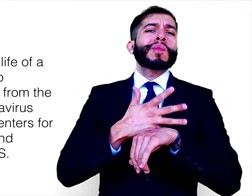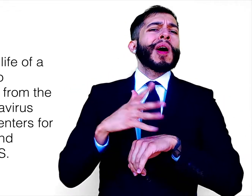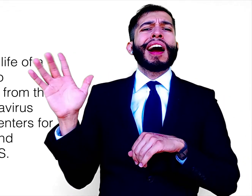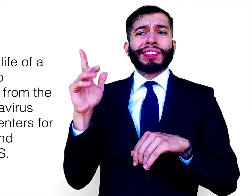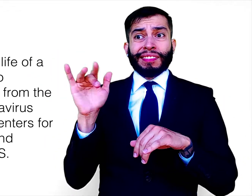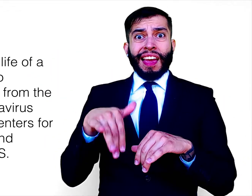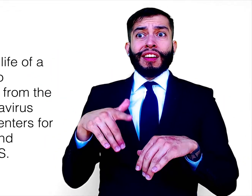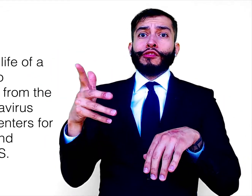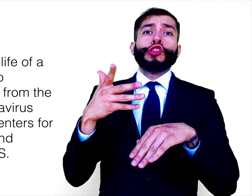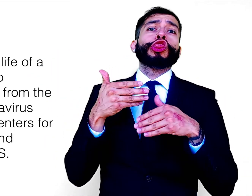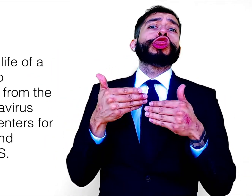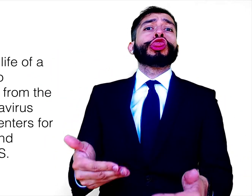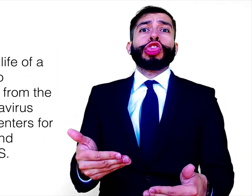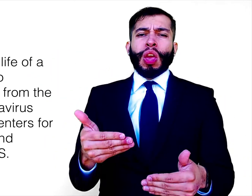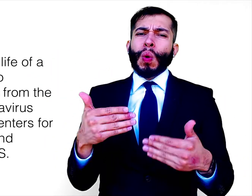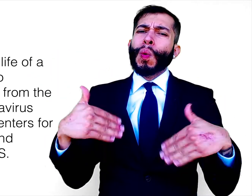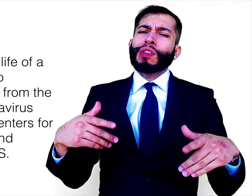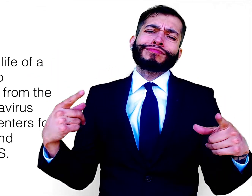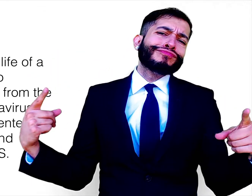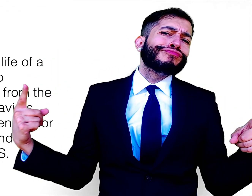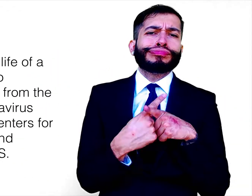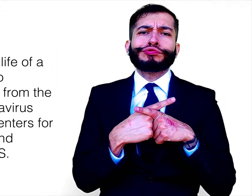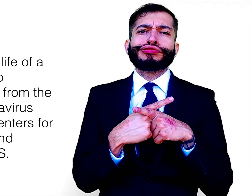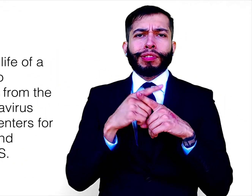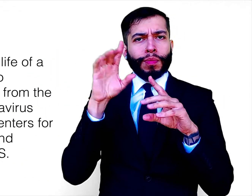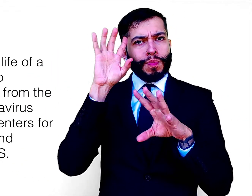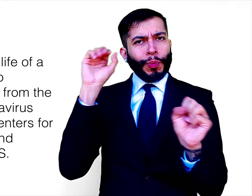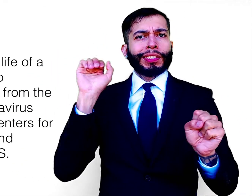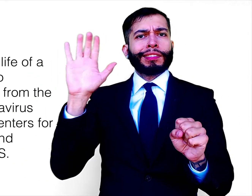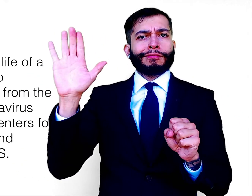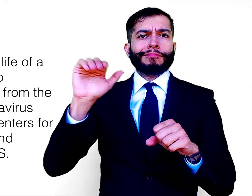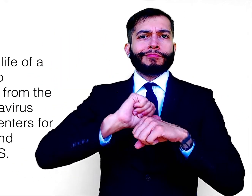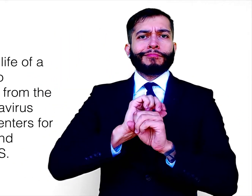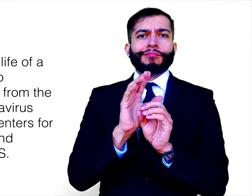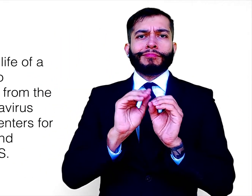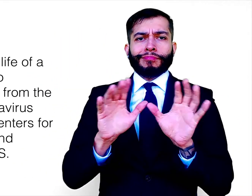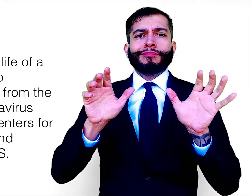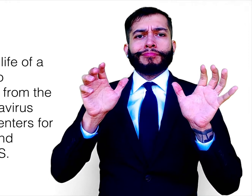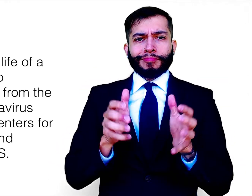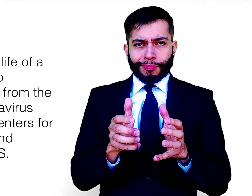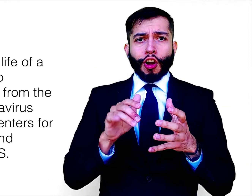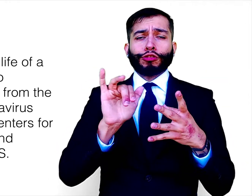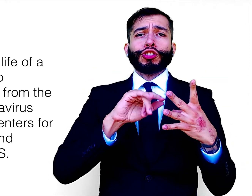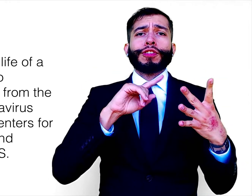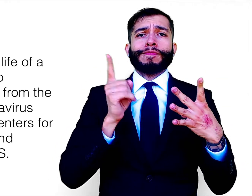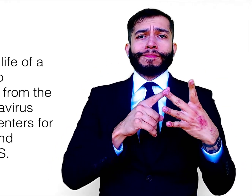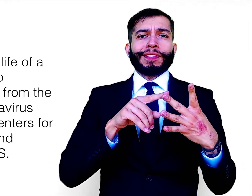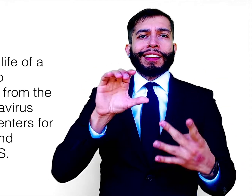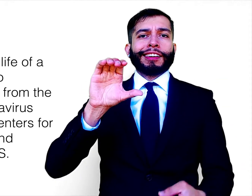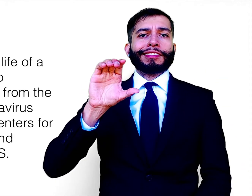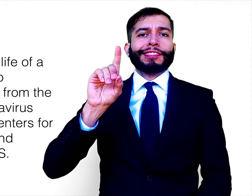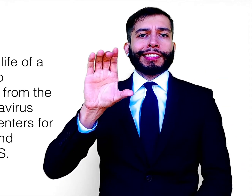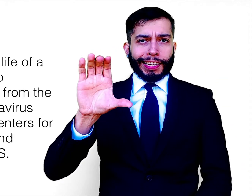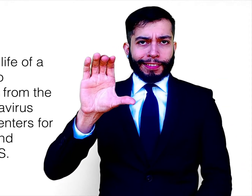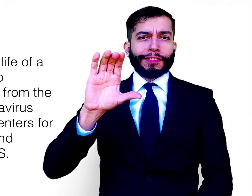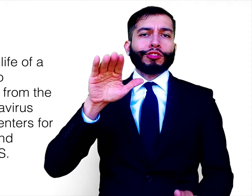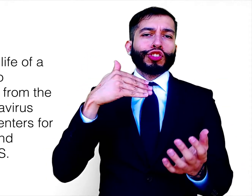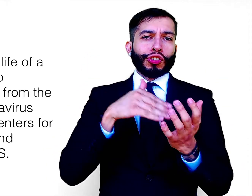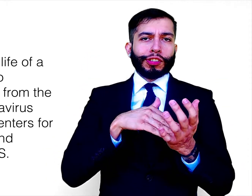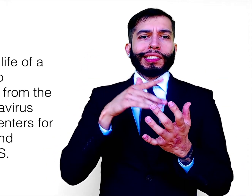Disease Control and Prevention, the U.S. Surgeon General, and the Centers for Medicare and